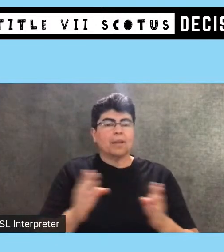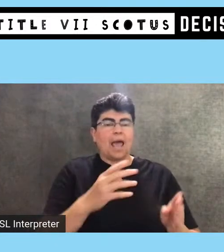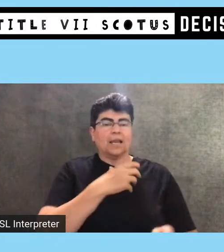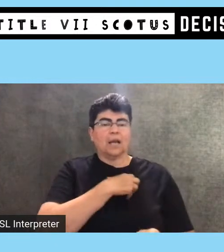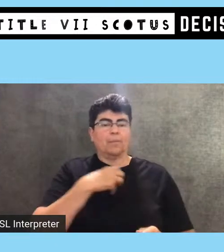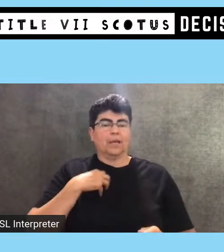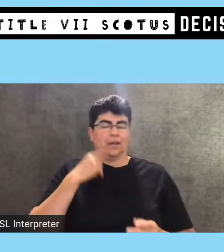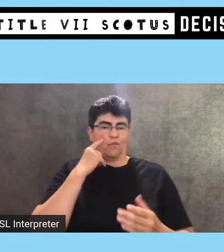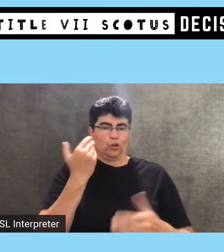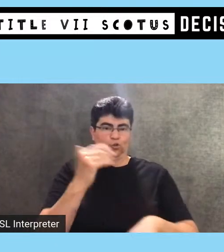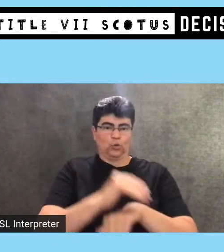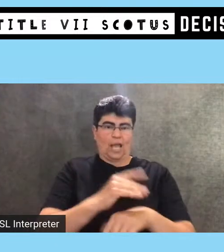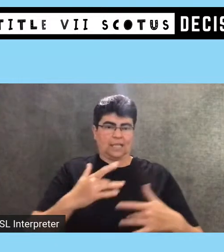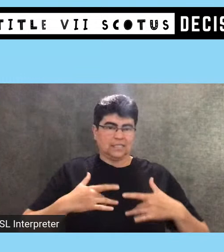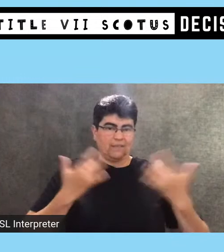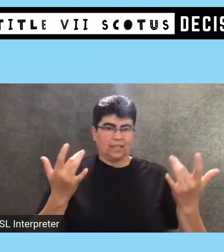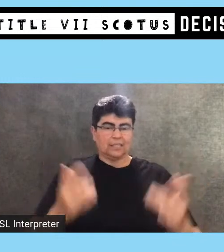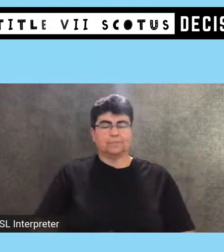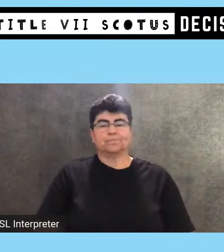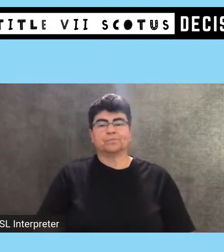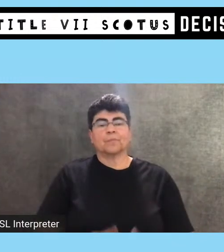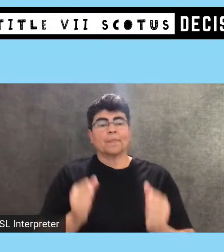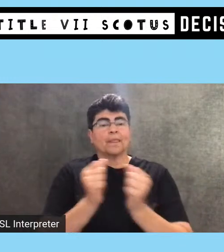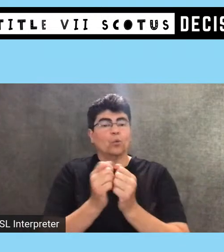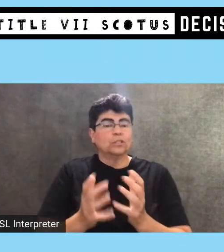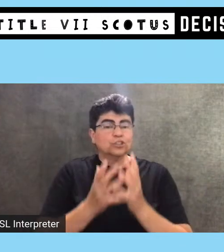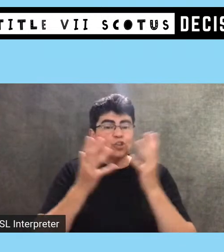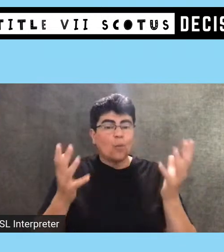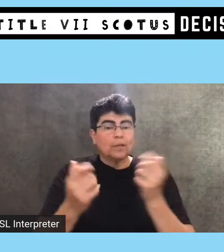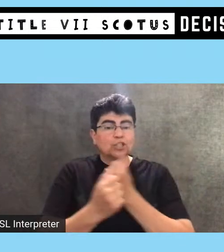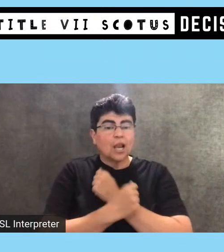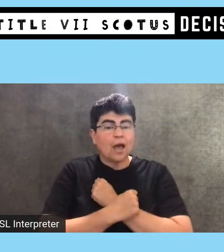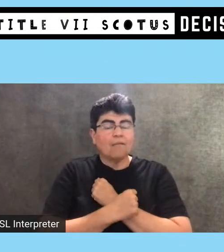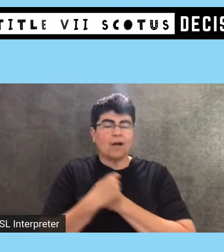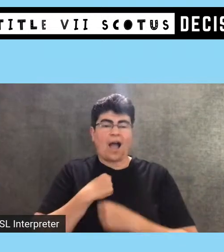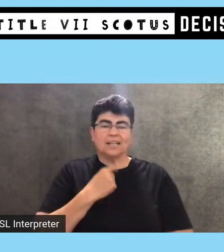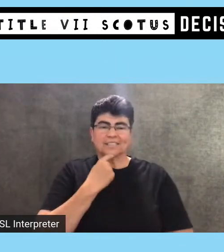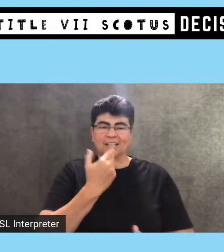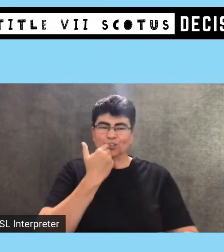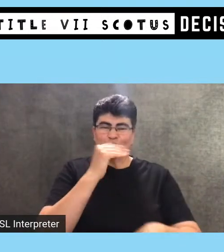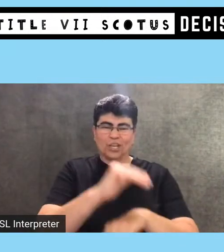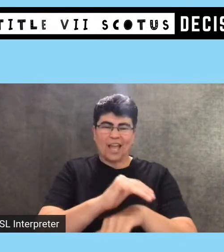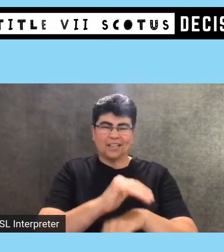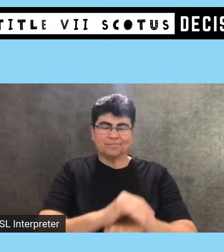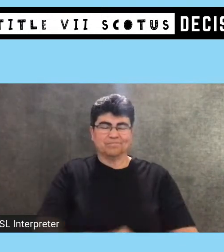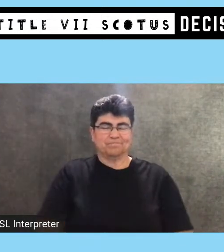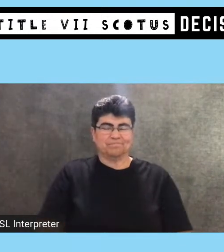tonight's event together. With so much love, I bid you all a good night.